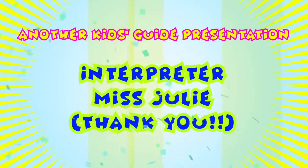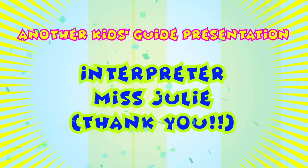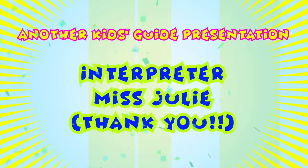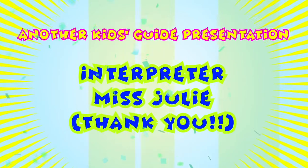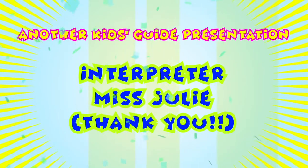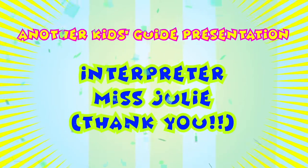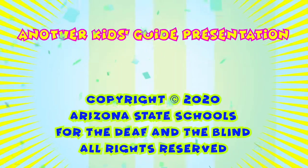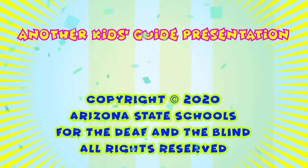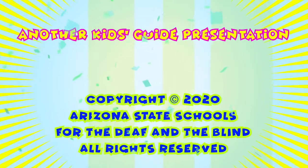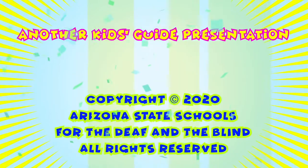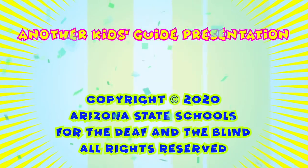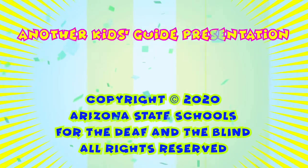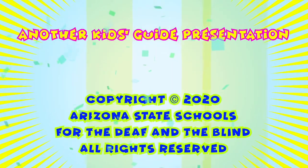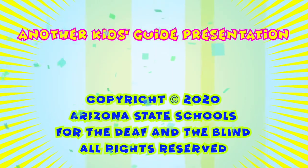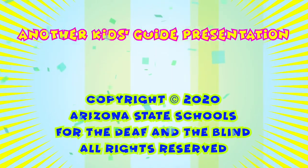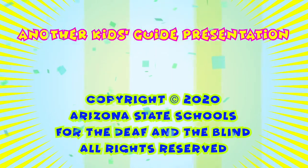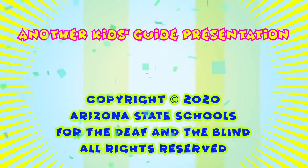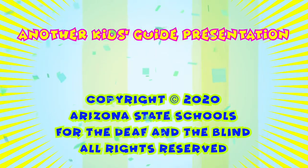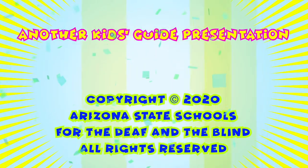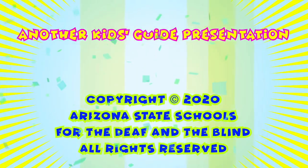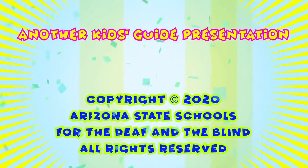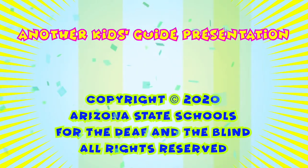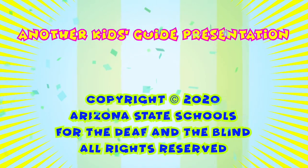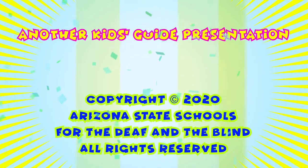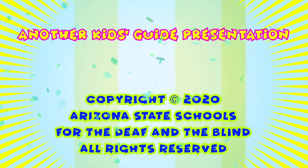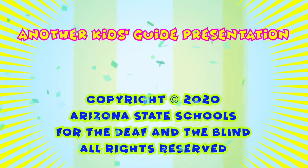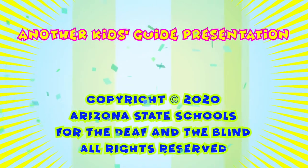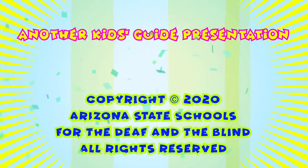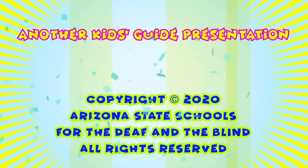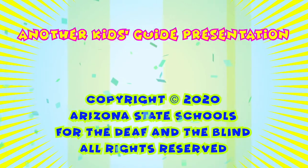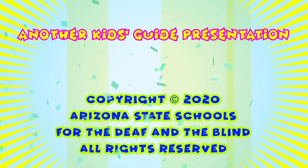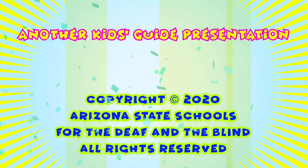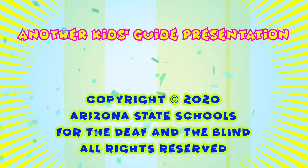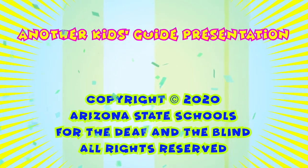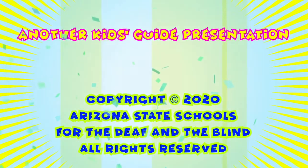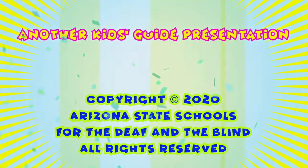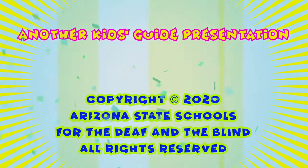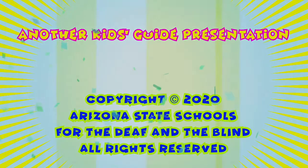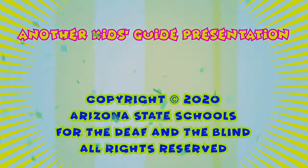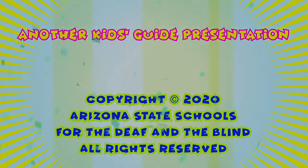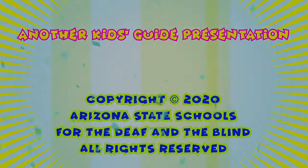Copyright 2020, Arizona State Schools for the Deaf and the Blind, all rights reserved.